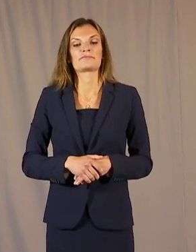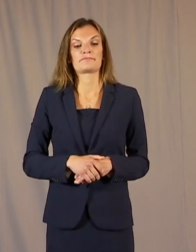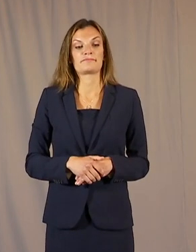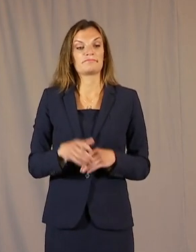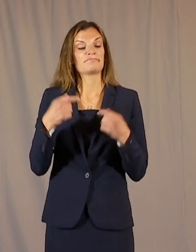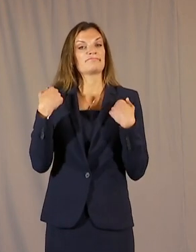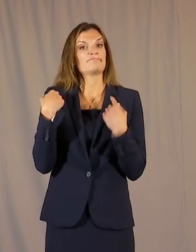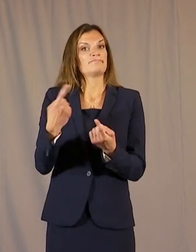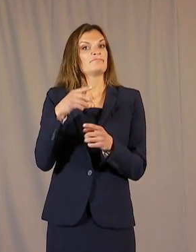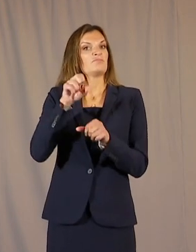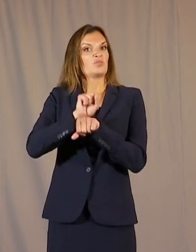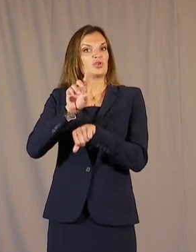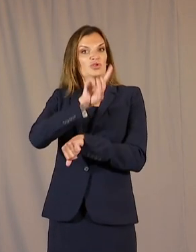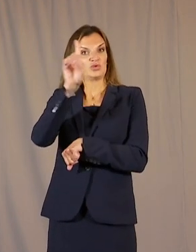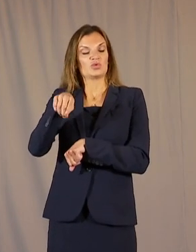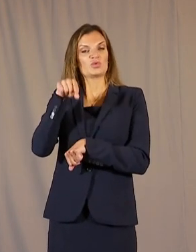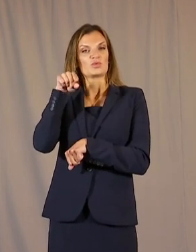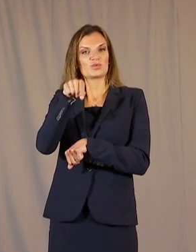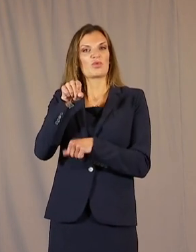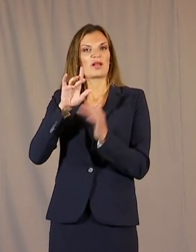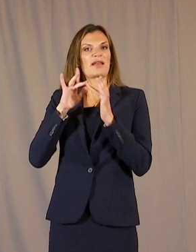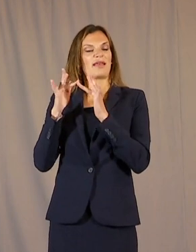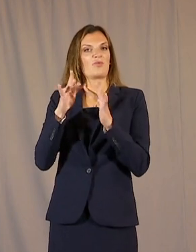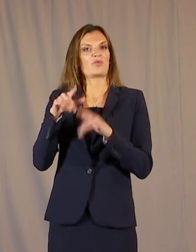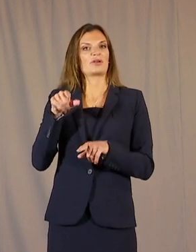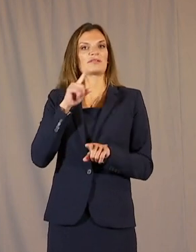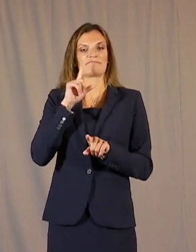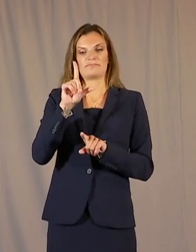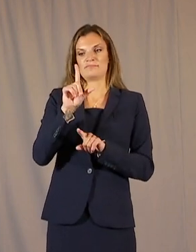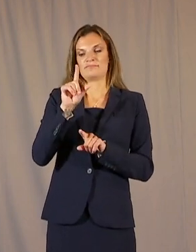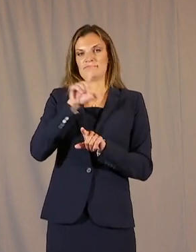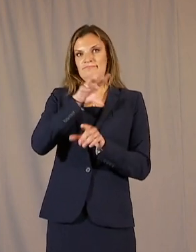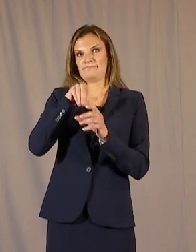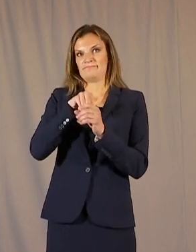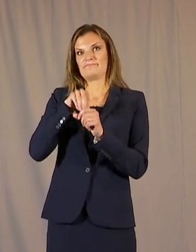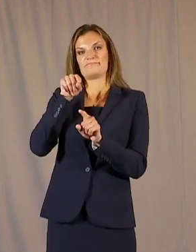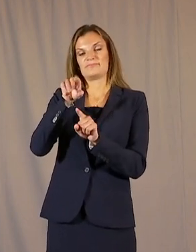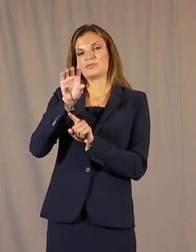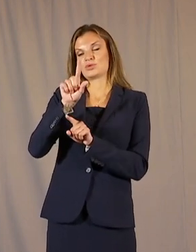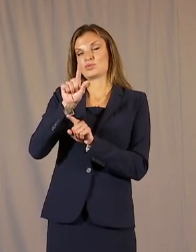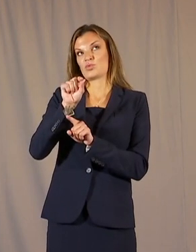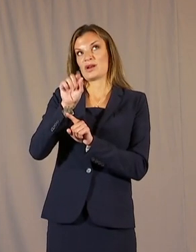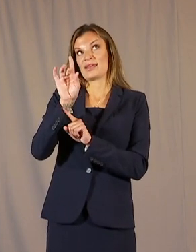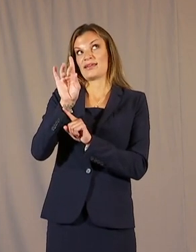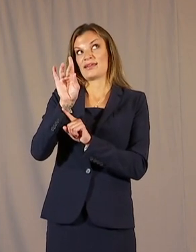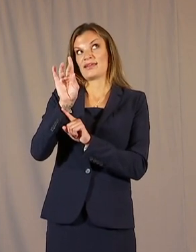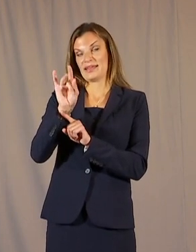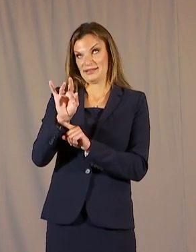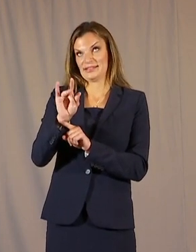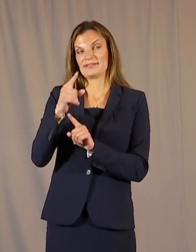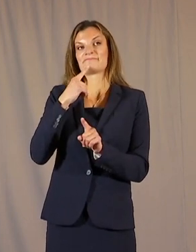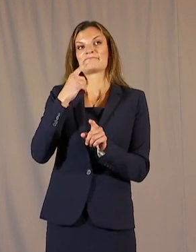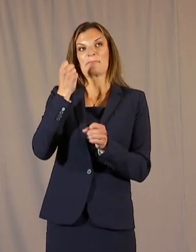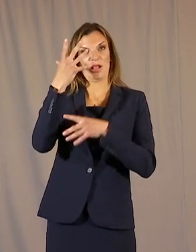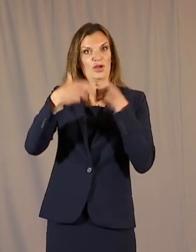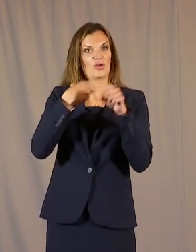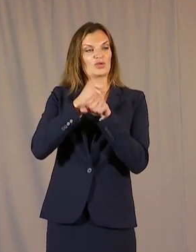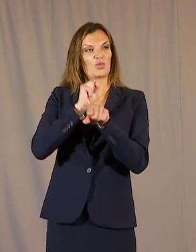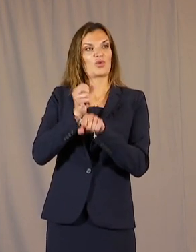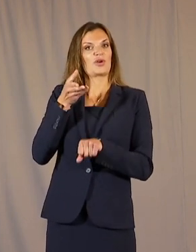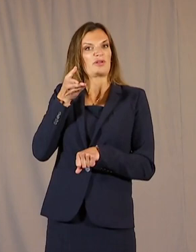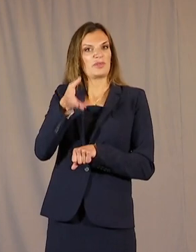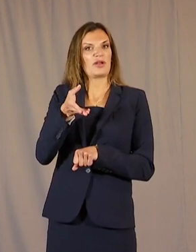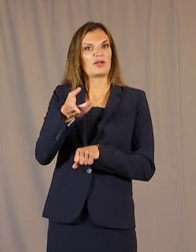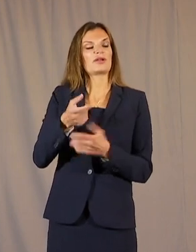May 2018, Jametta is pivoting a 20-year-old organization into an intentional cradle